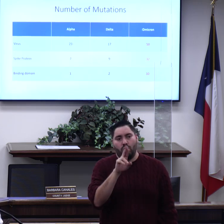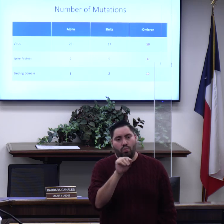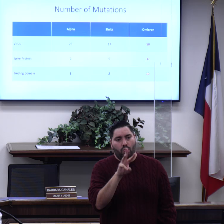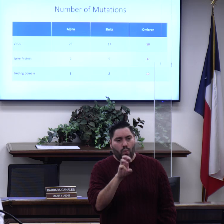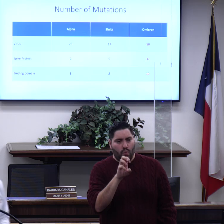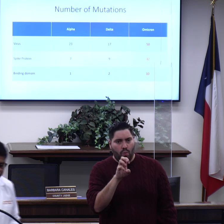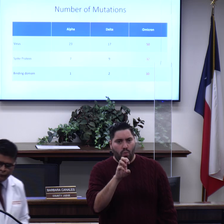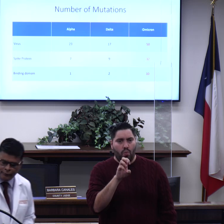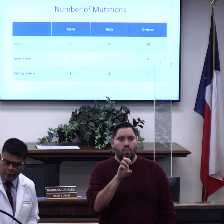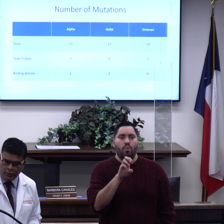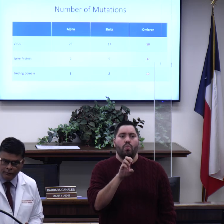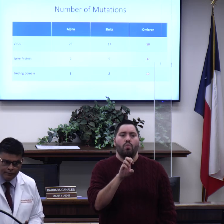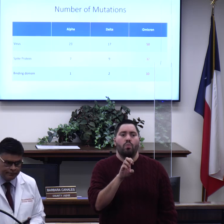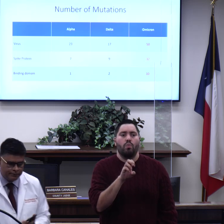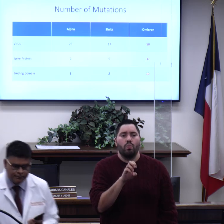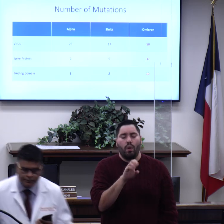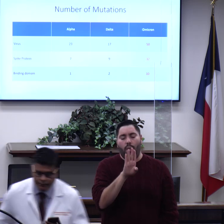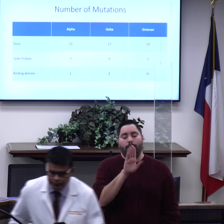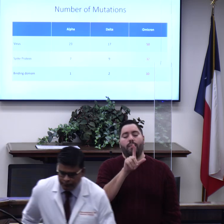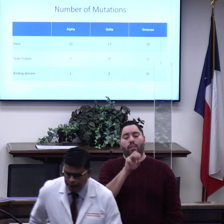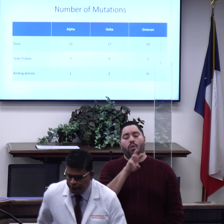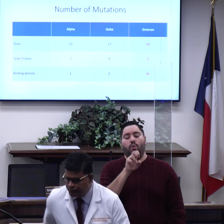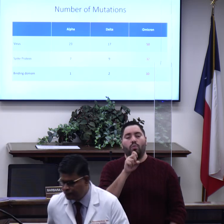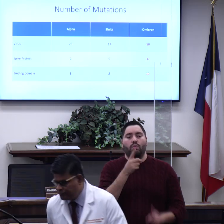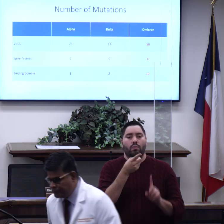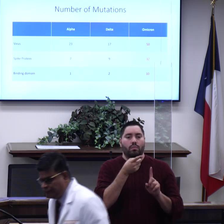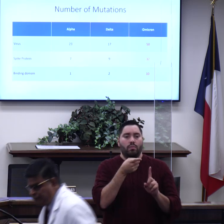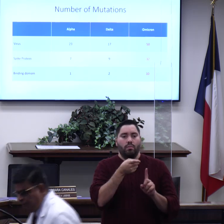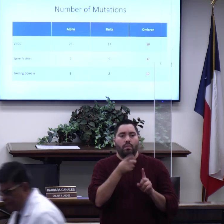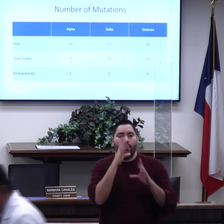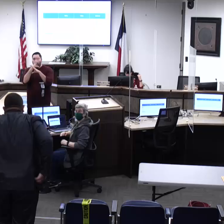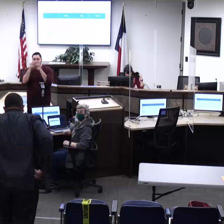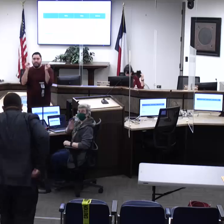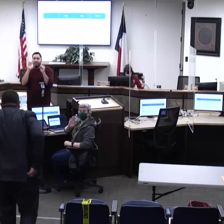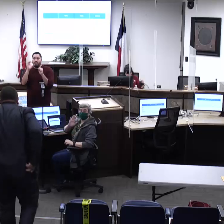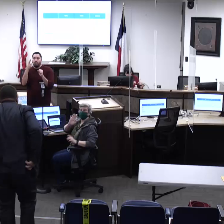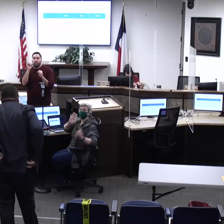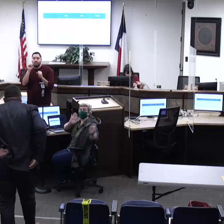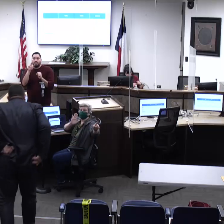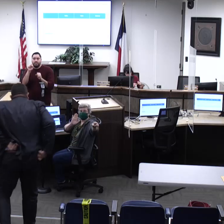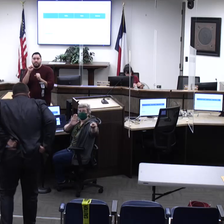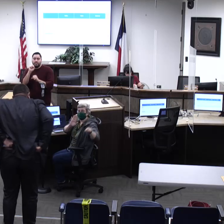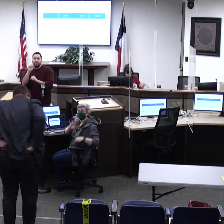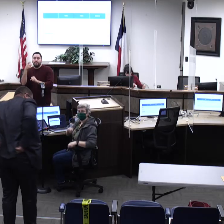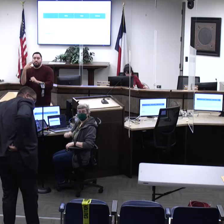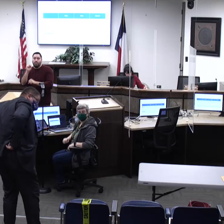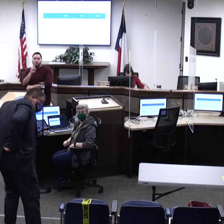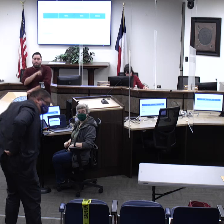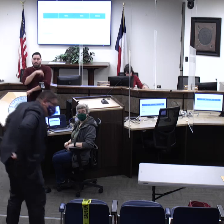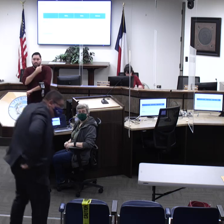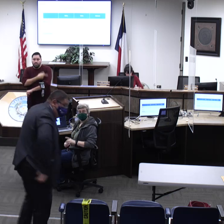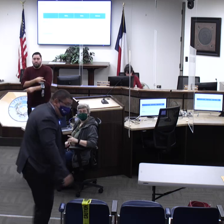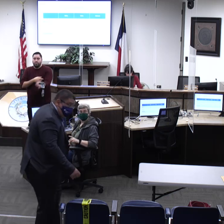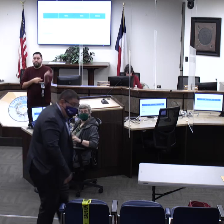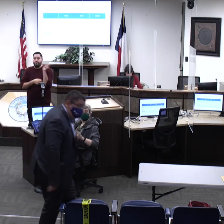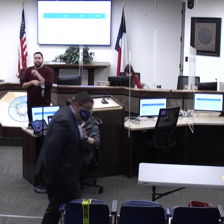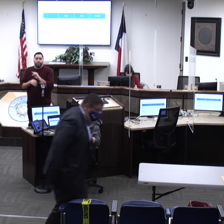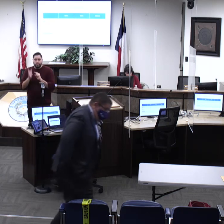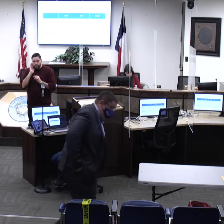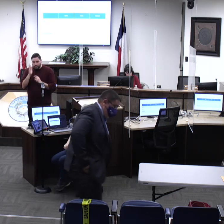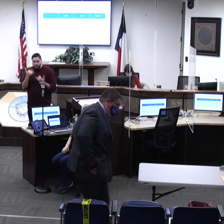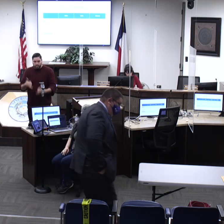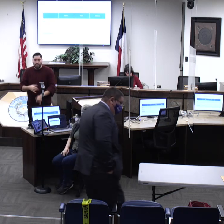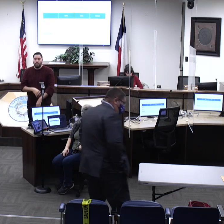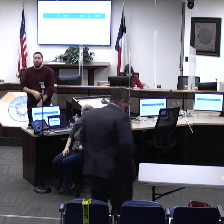Hospitals. Thank you. La variante Delta ha tenido varias mutaciones llegando a Omicron. Estas mutaciones cambian la forma física del